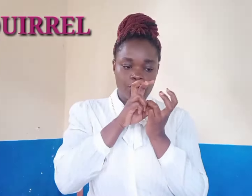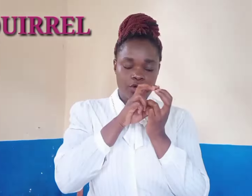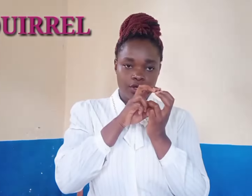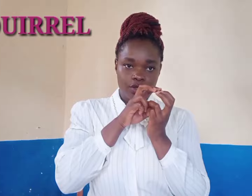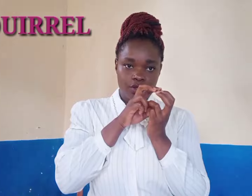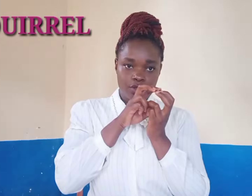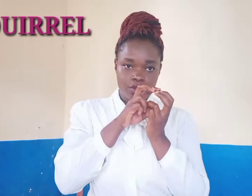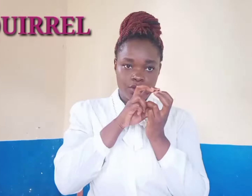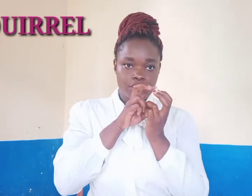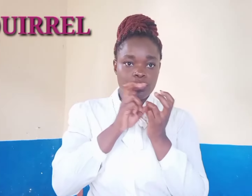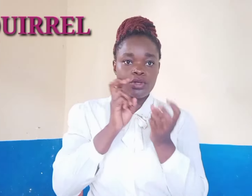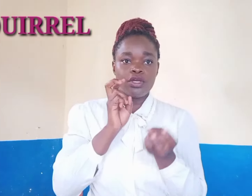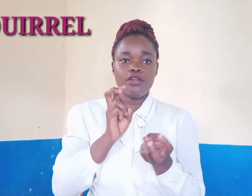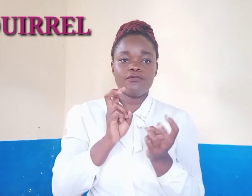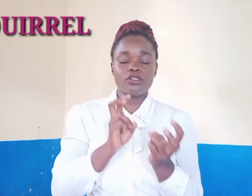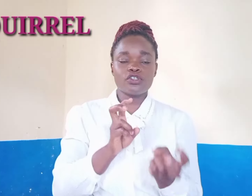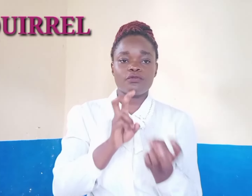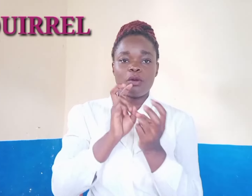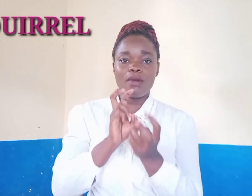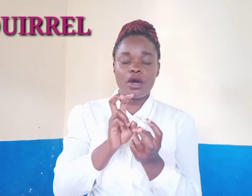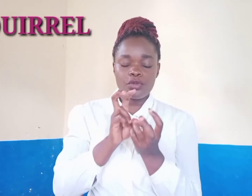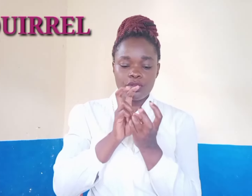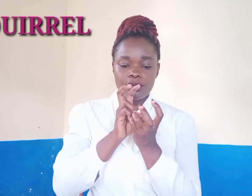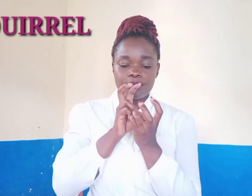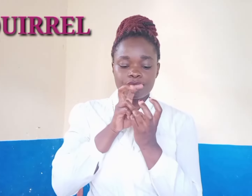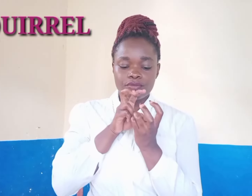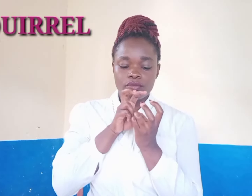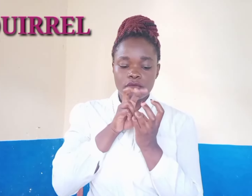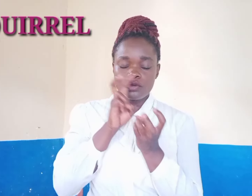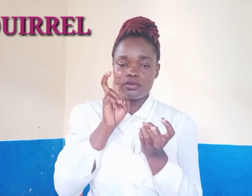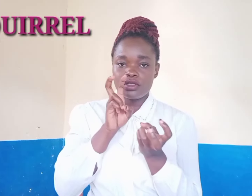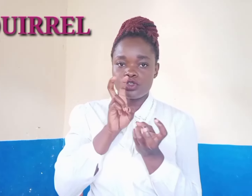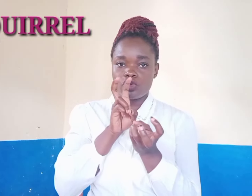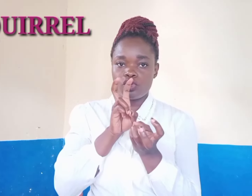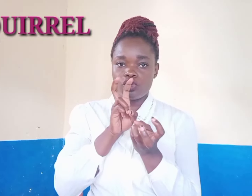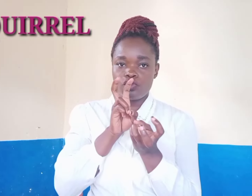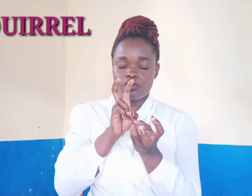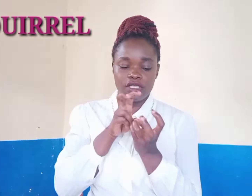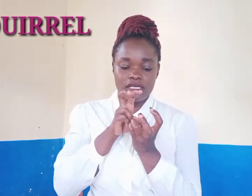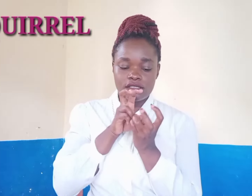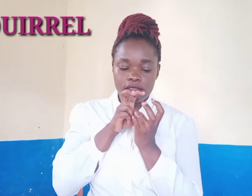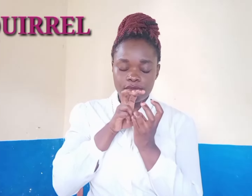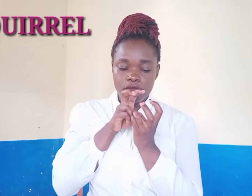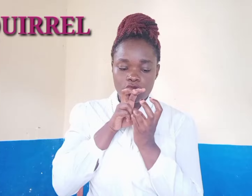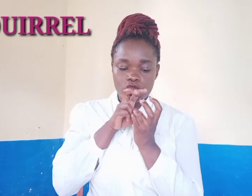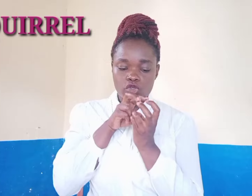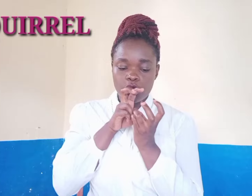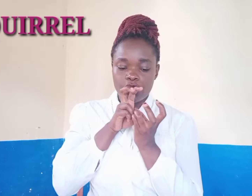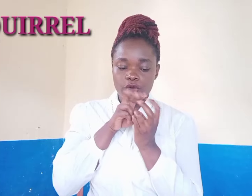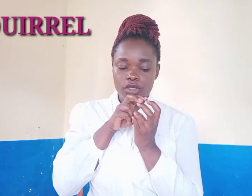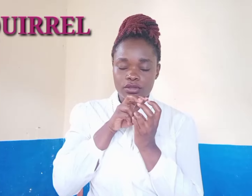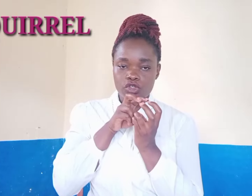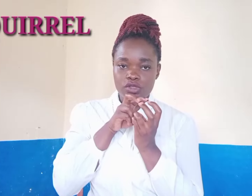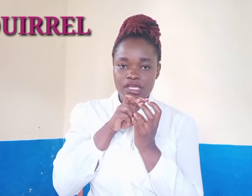Squirrel. In front of your mouth with the 2 fingers, squirrel.